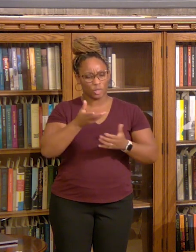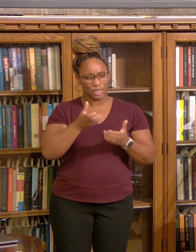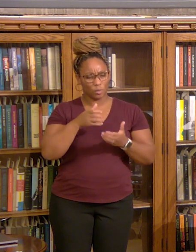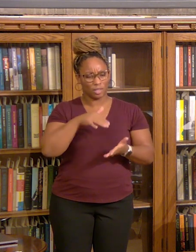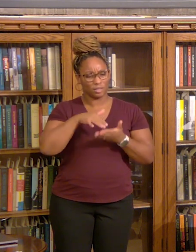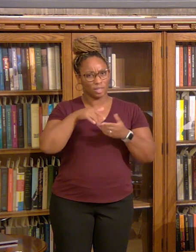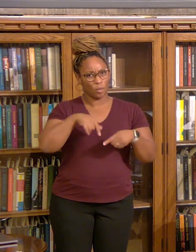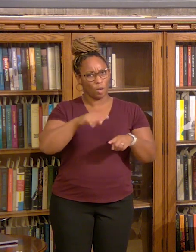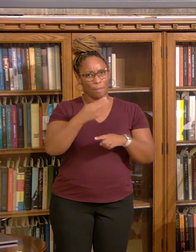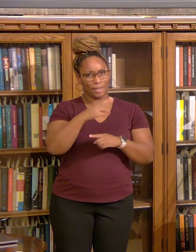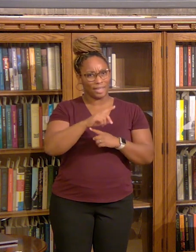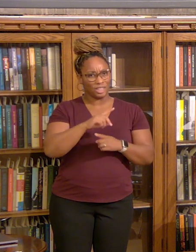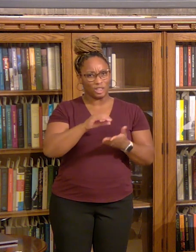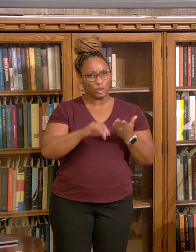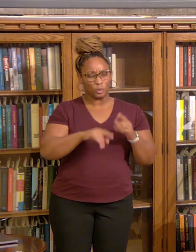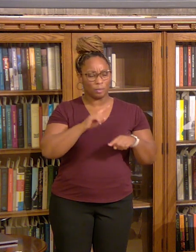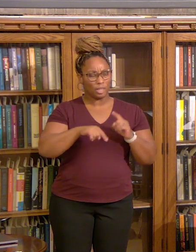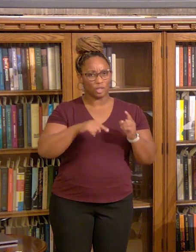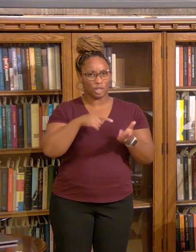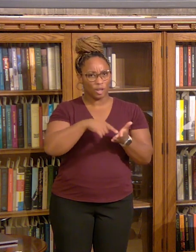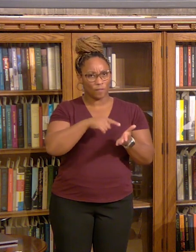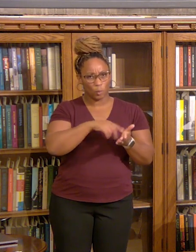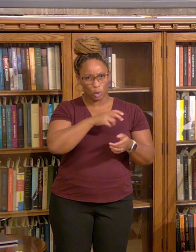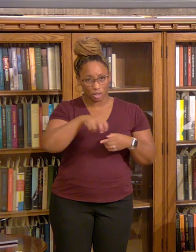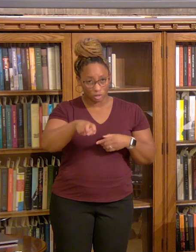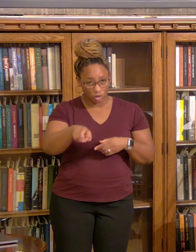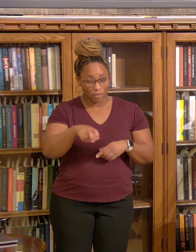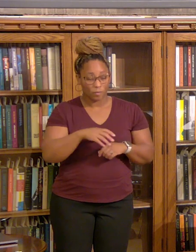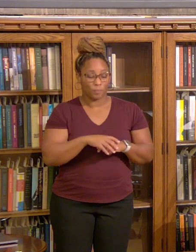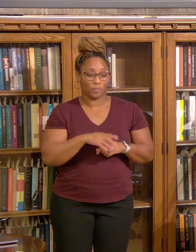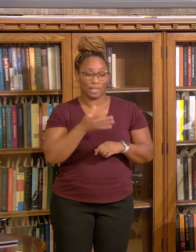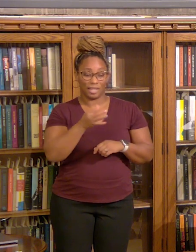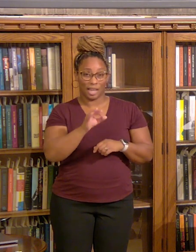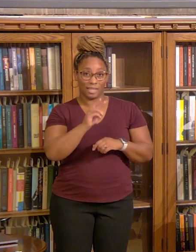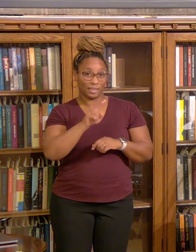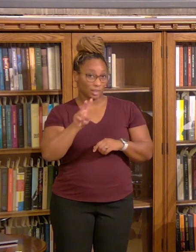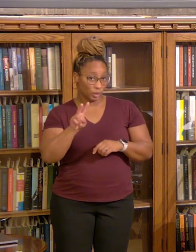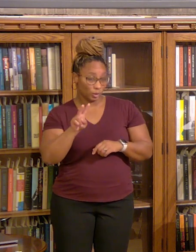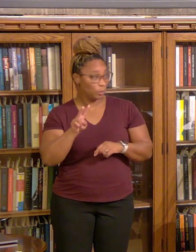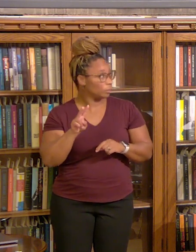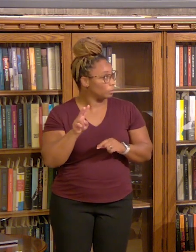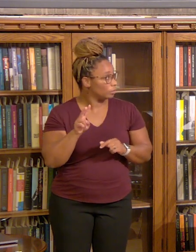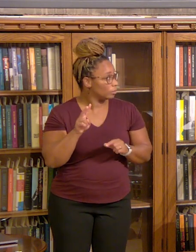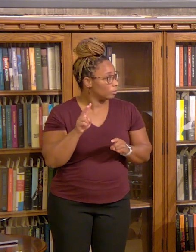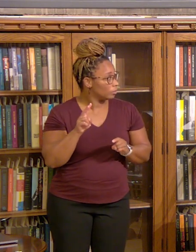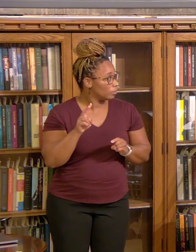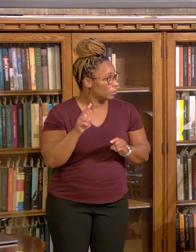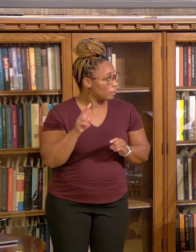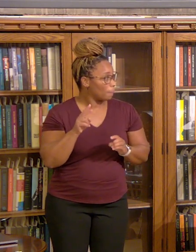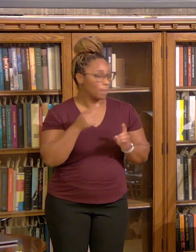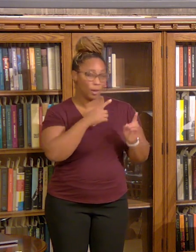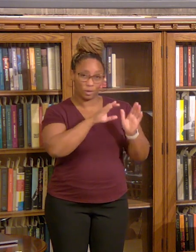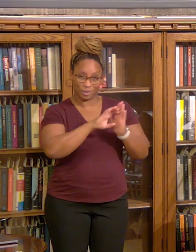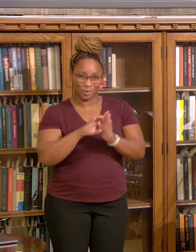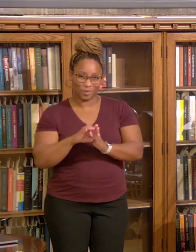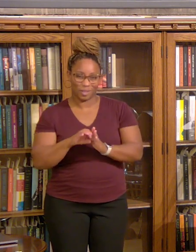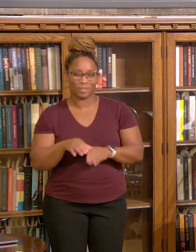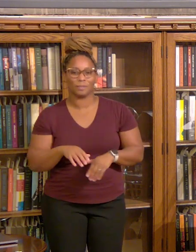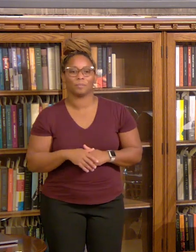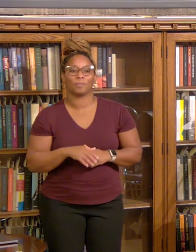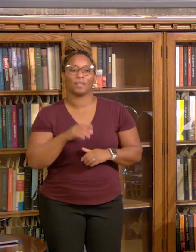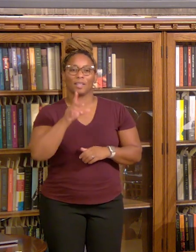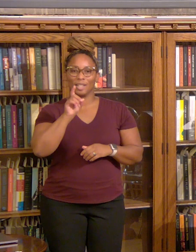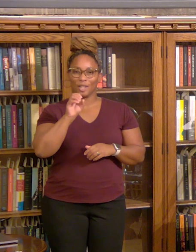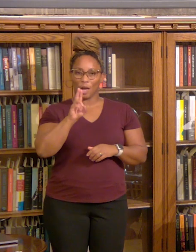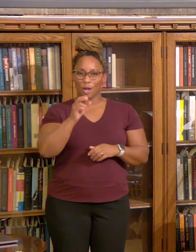student but could not afford to travel to in 1962 however and these are the year of the photographs we showing you here